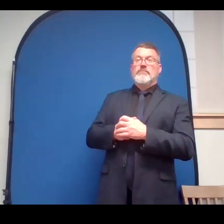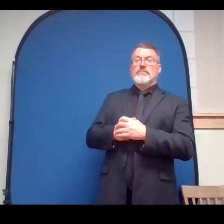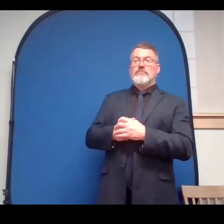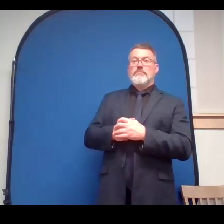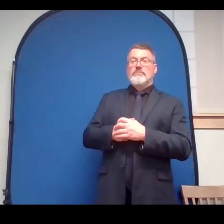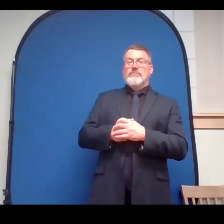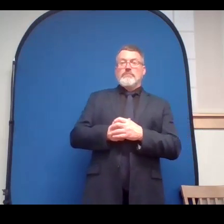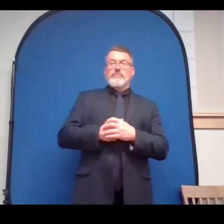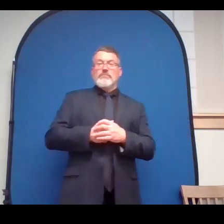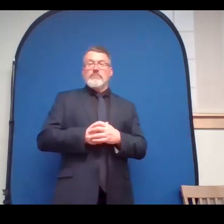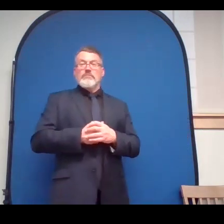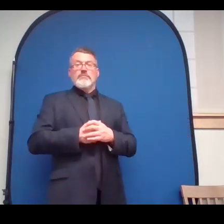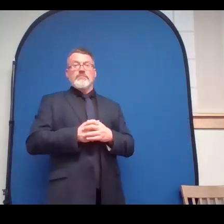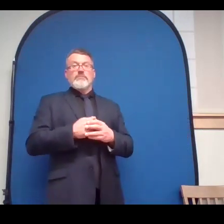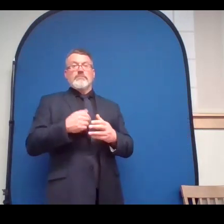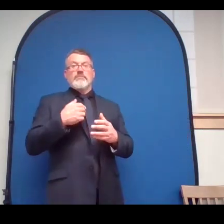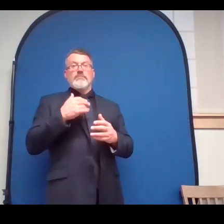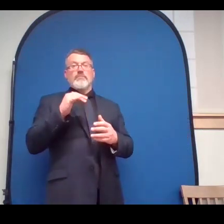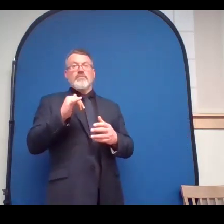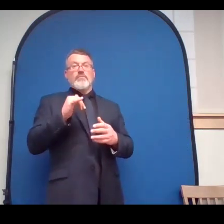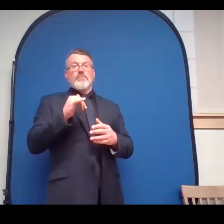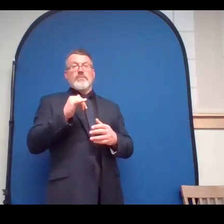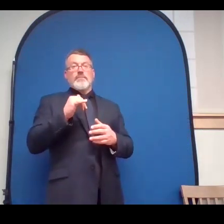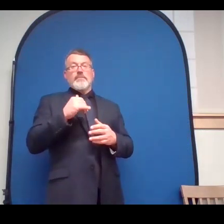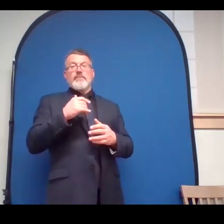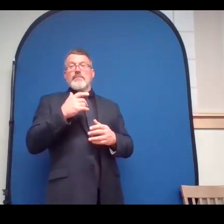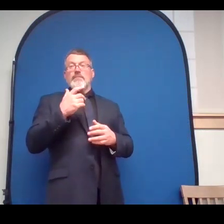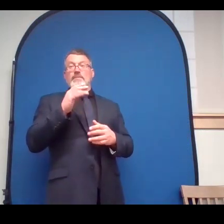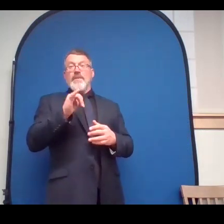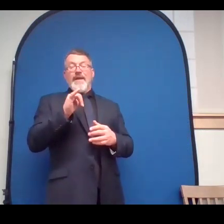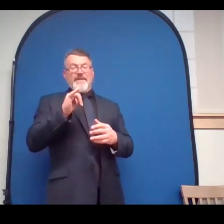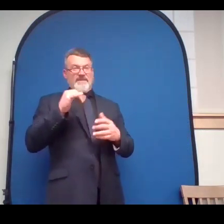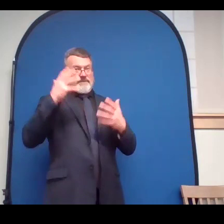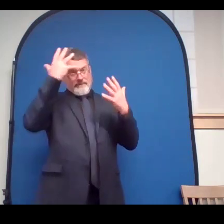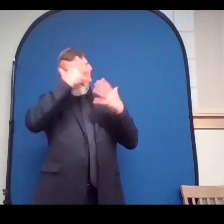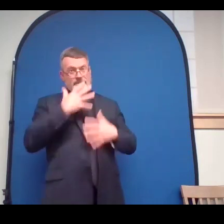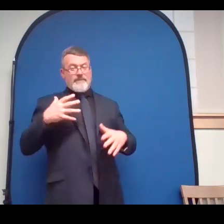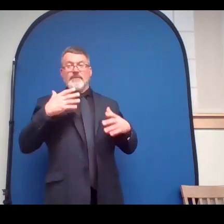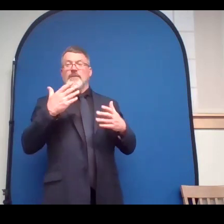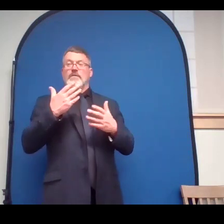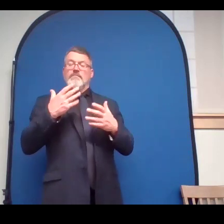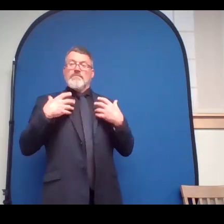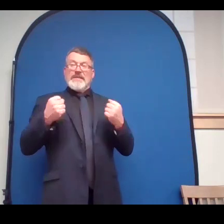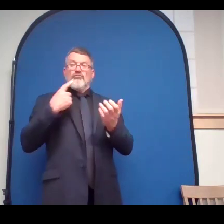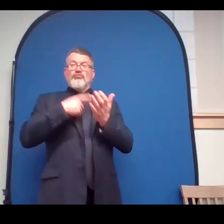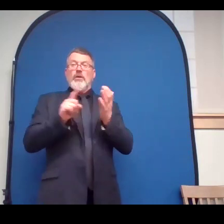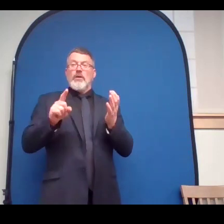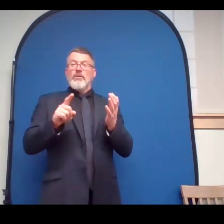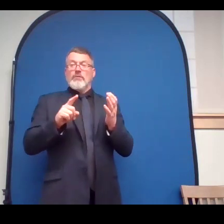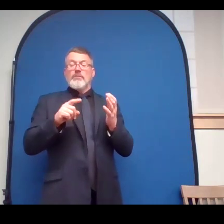request. But that was not intended on your part to discourage seeking